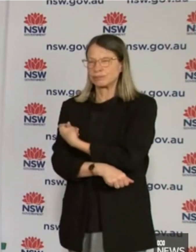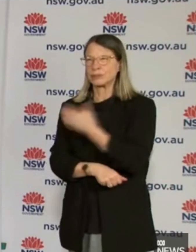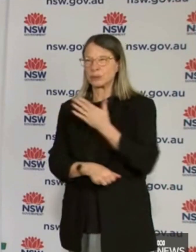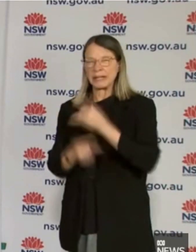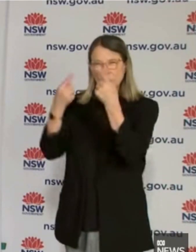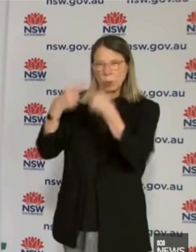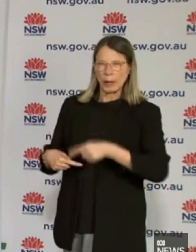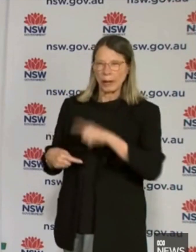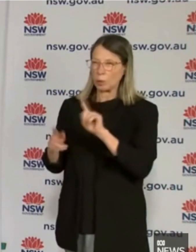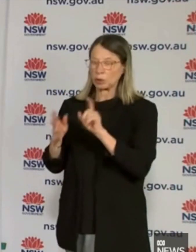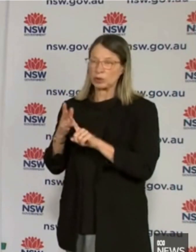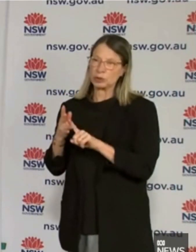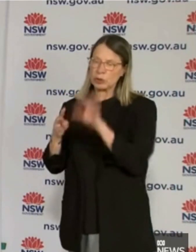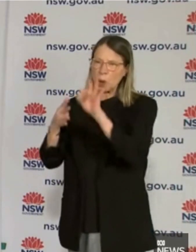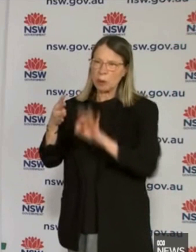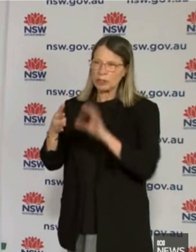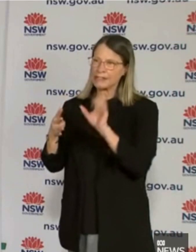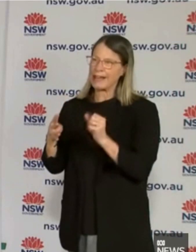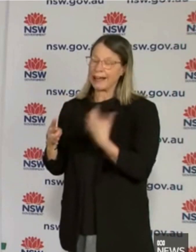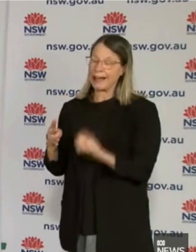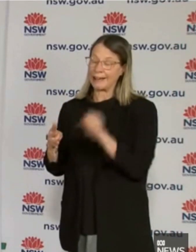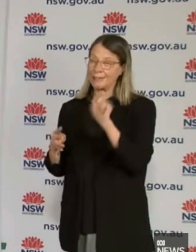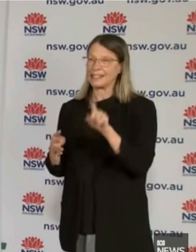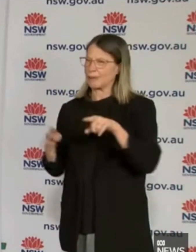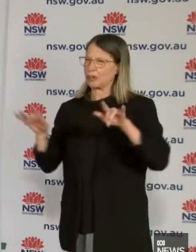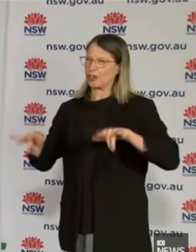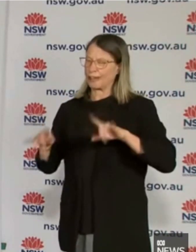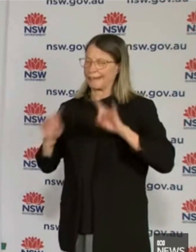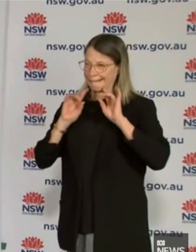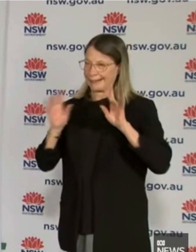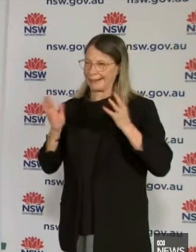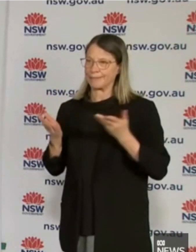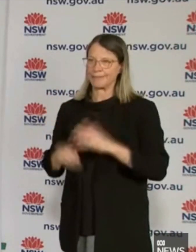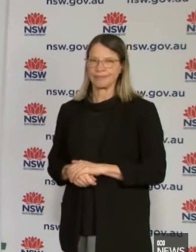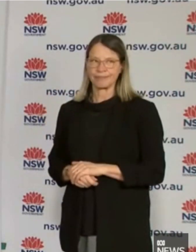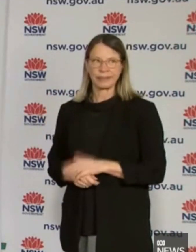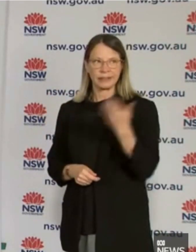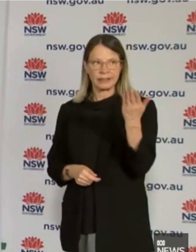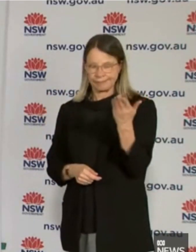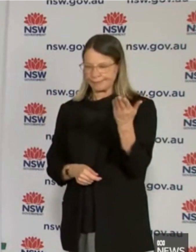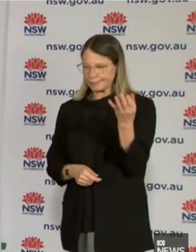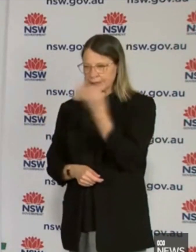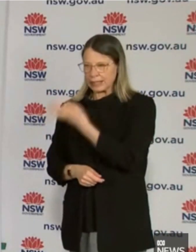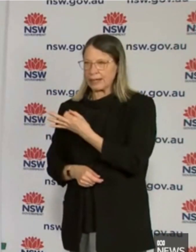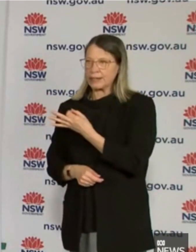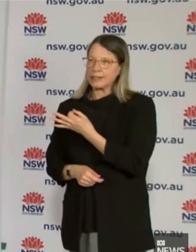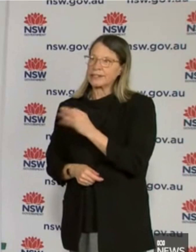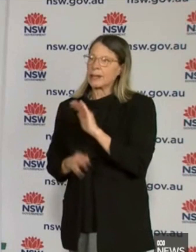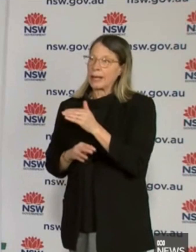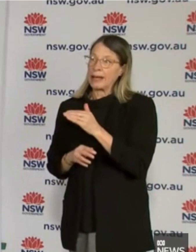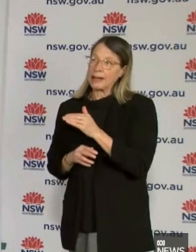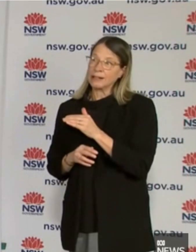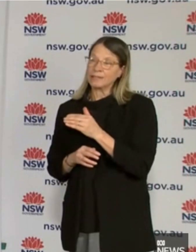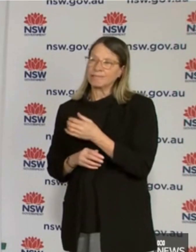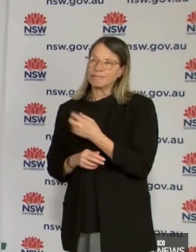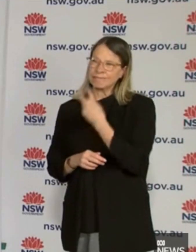at the moment, but there's no clarity on that yet. Lucy, last question. Just quickly on aged care, you talk about all the wonderful things we have to look forward to.